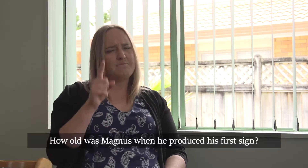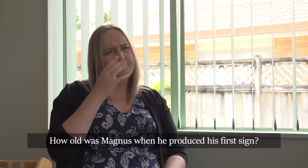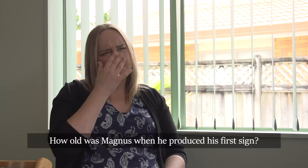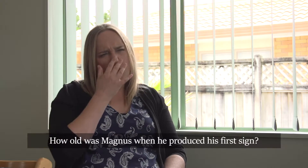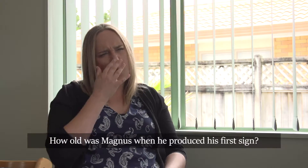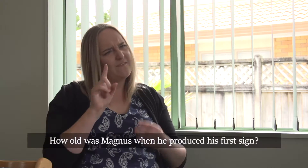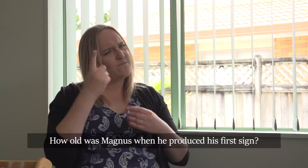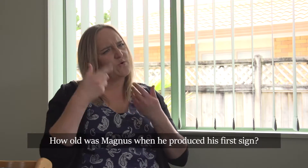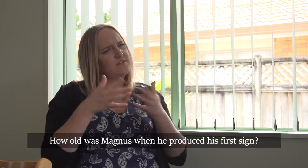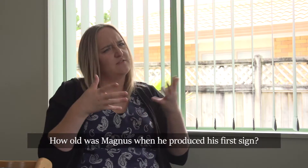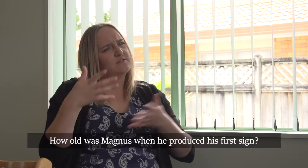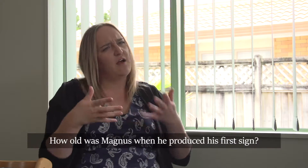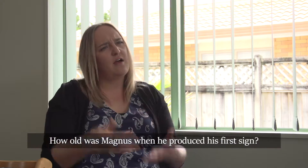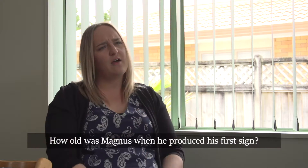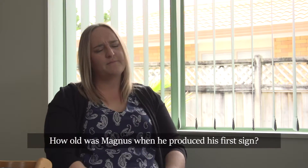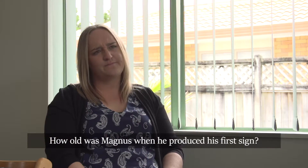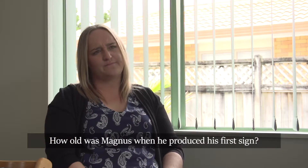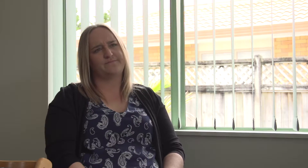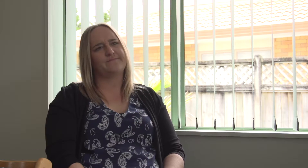How old was Magnus when he produced his first sign?